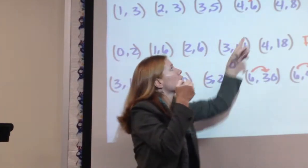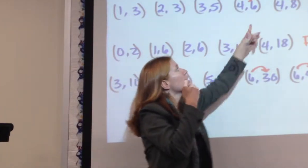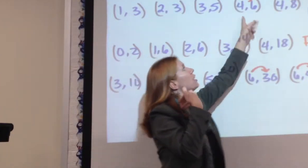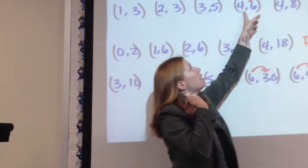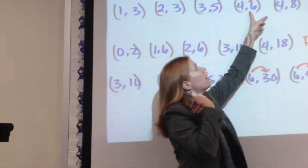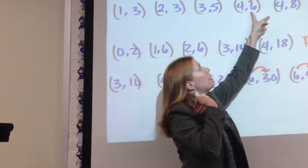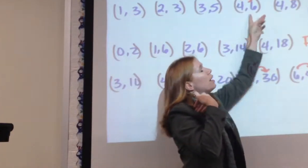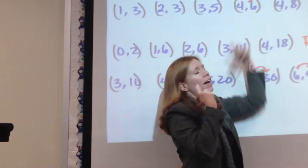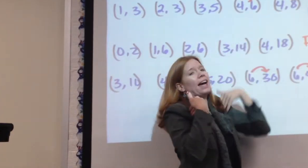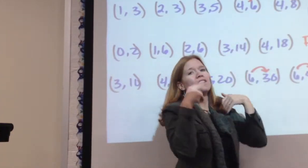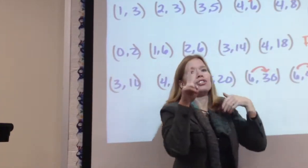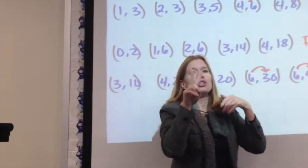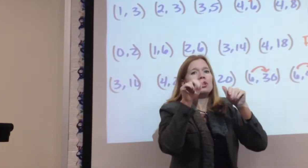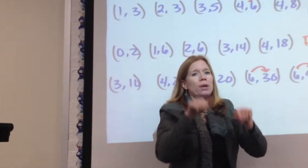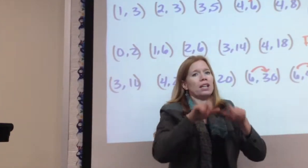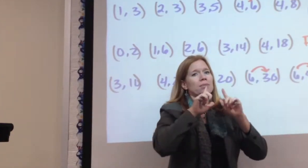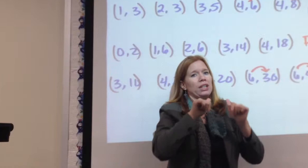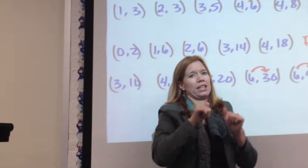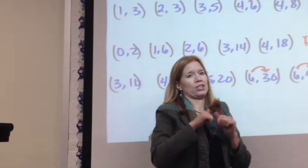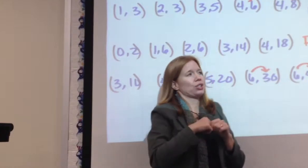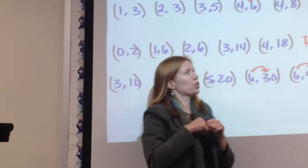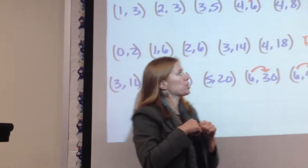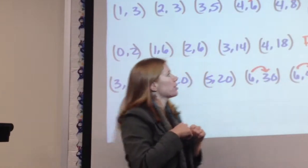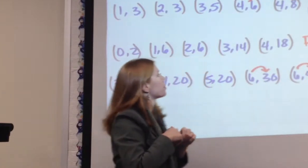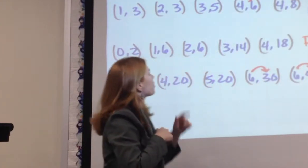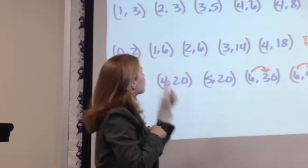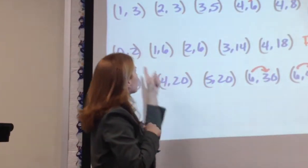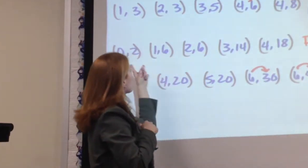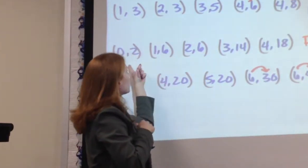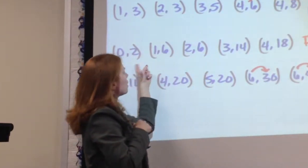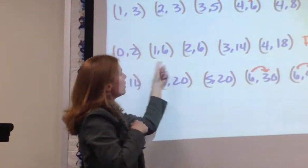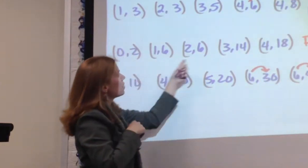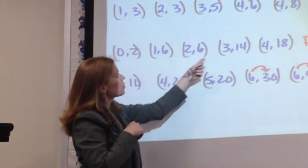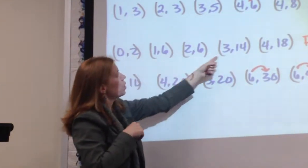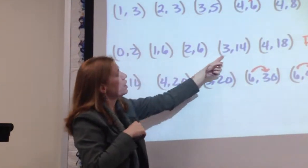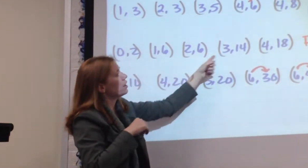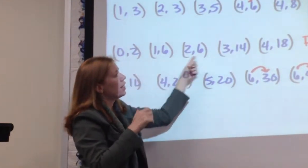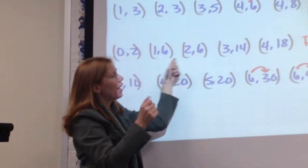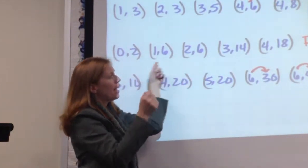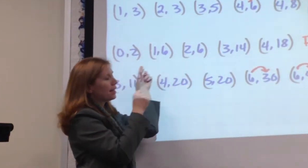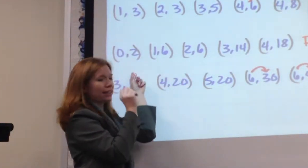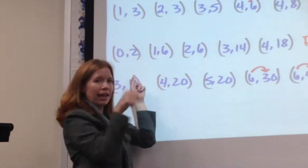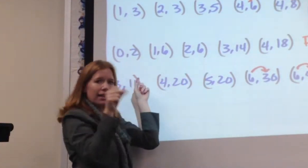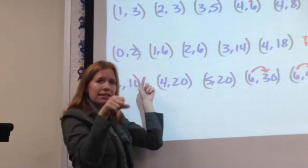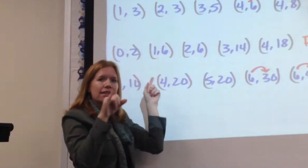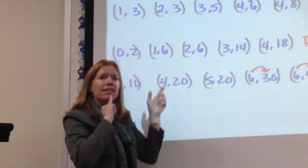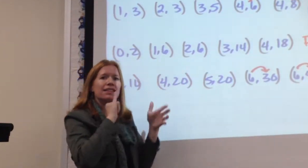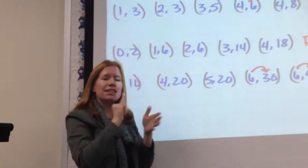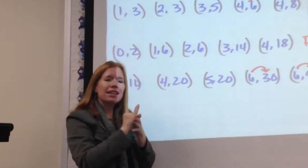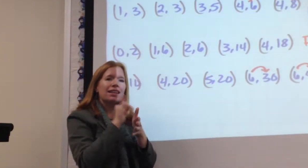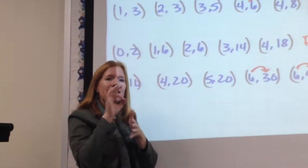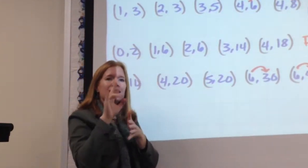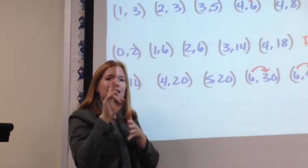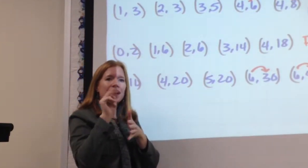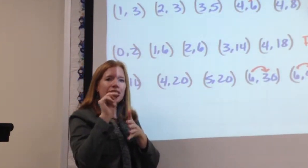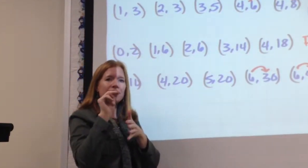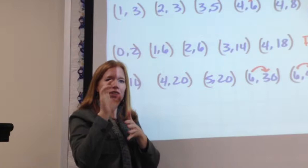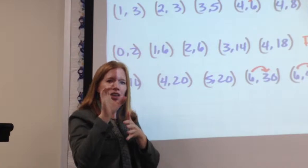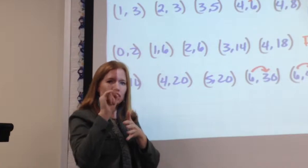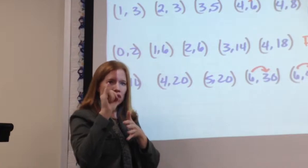4 has 2 possible answers. This one, yes, this is a